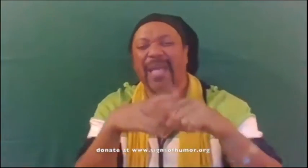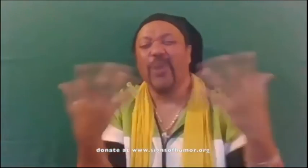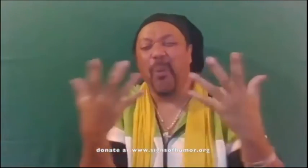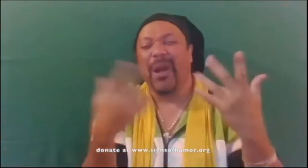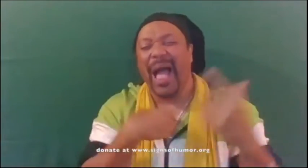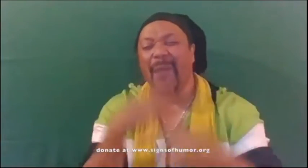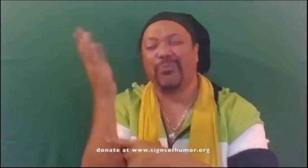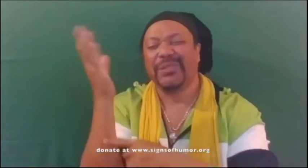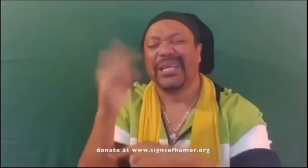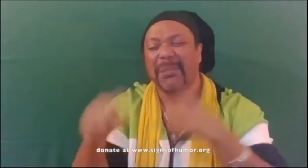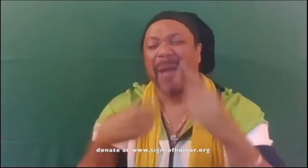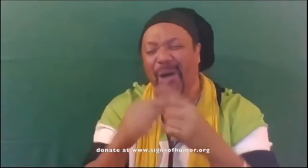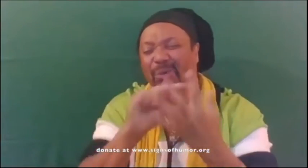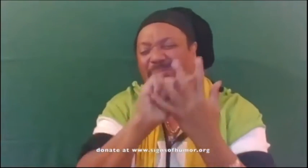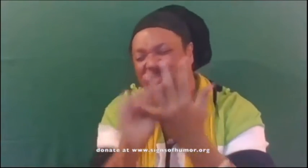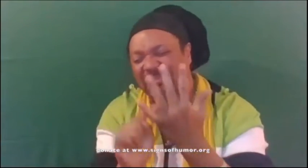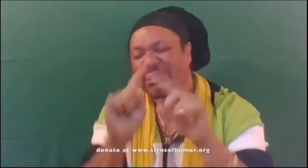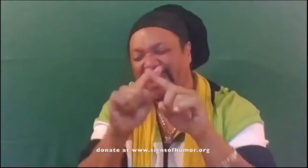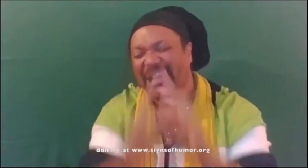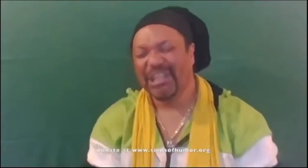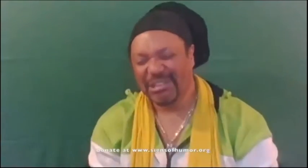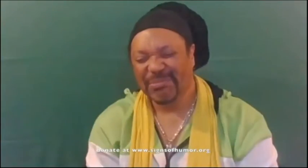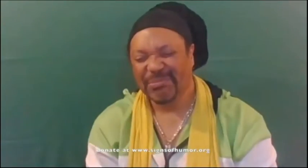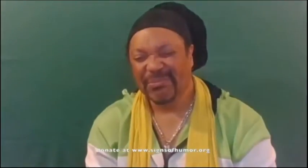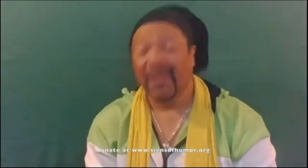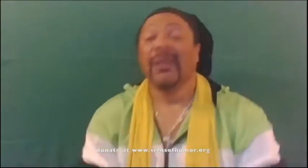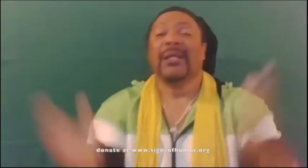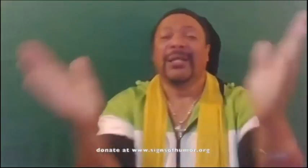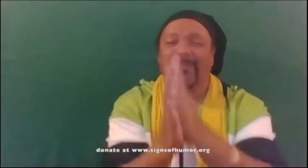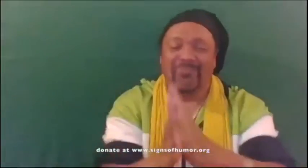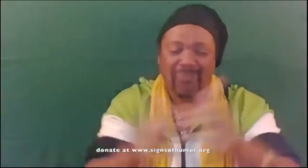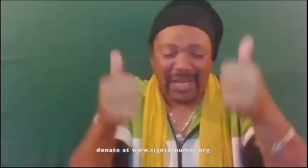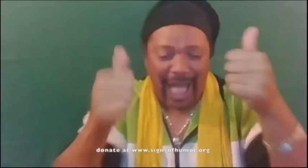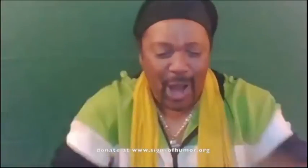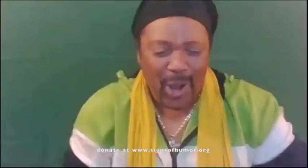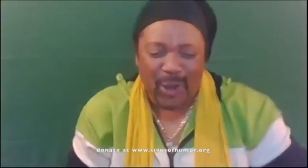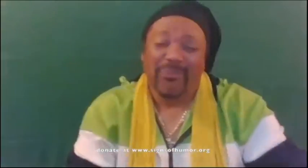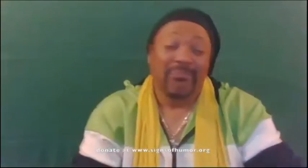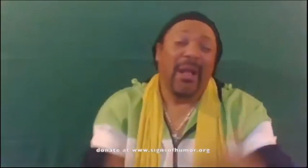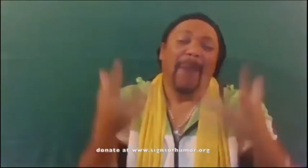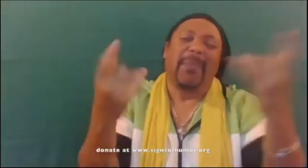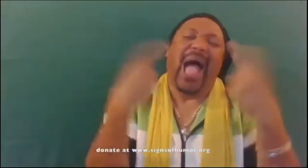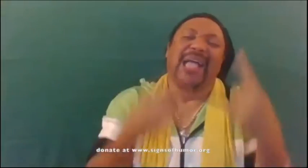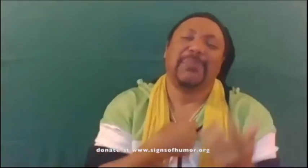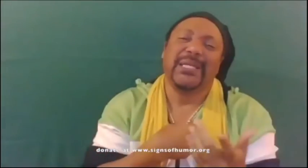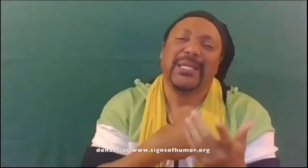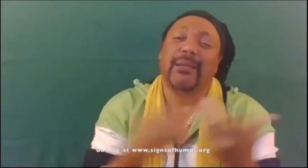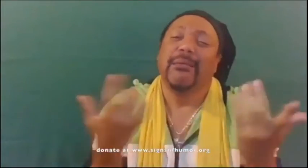When people ask me, do you got some favorite interpreters? I'll be like, I got my little handful, I got my little list. People